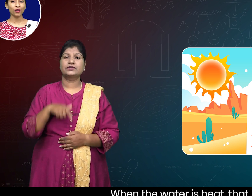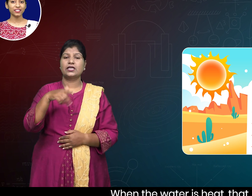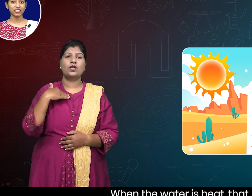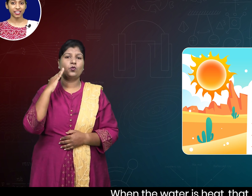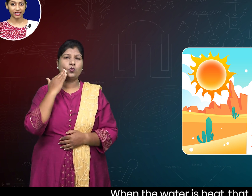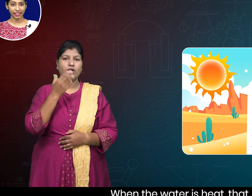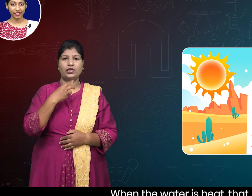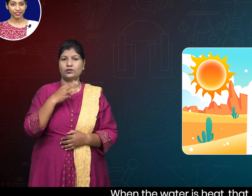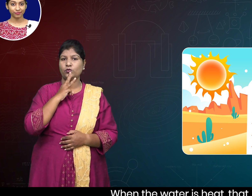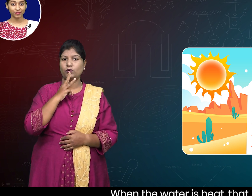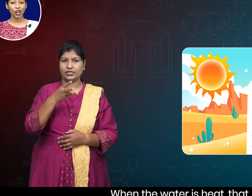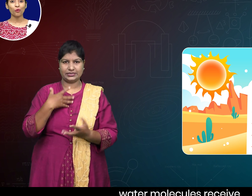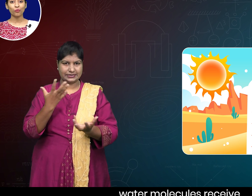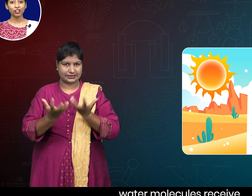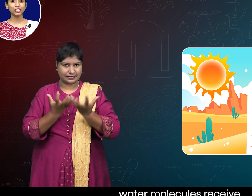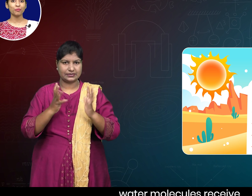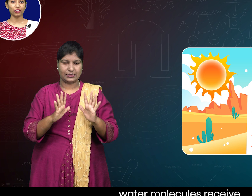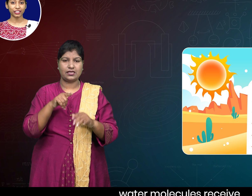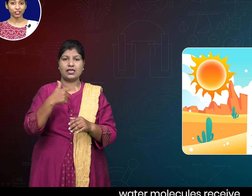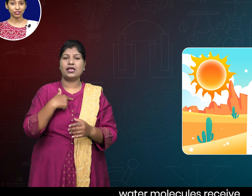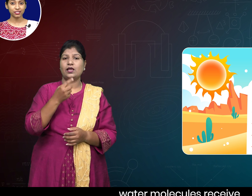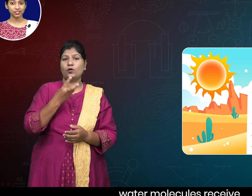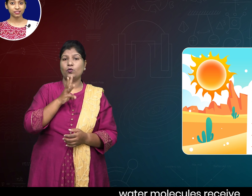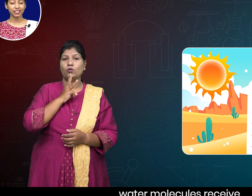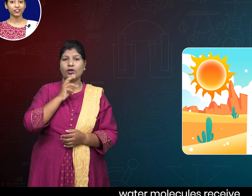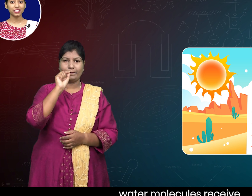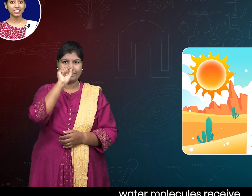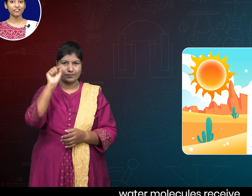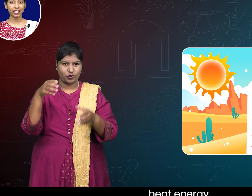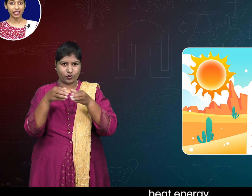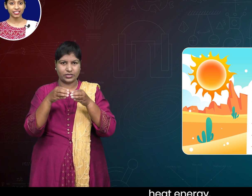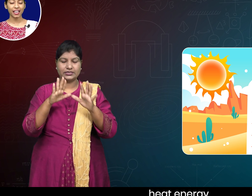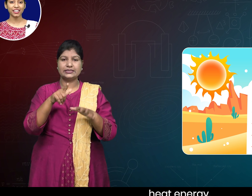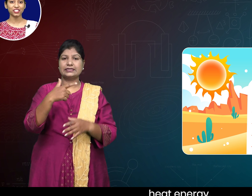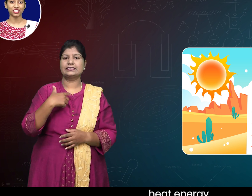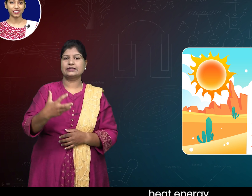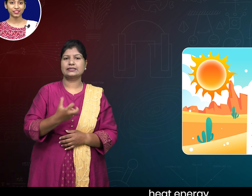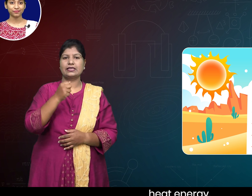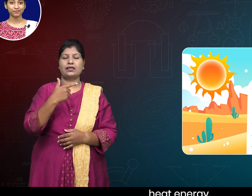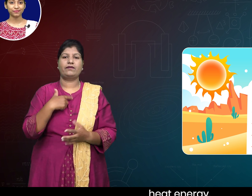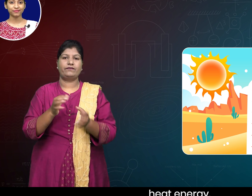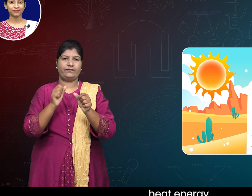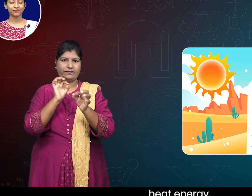When the water is heated, water molecules receive heat energy.